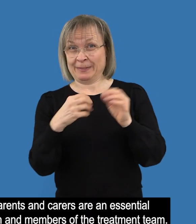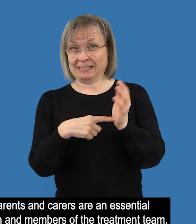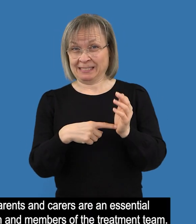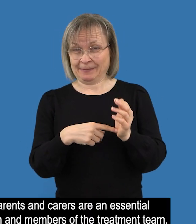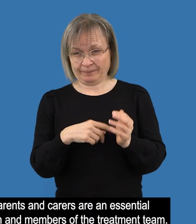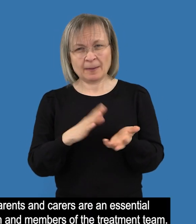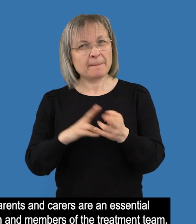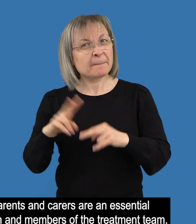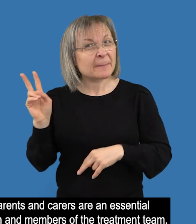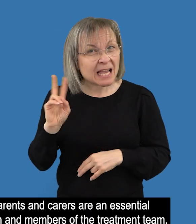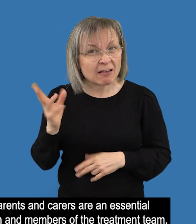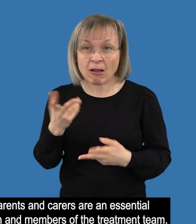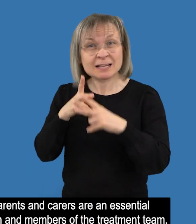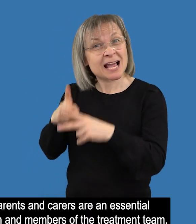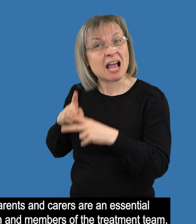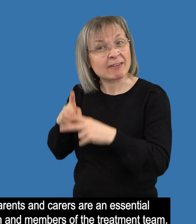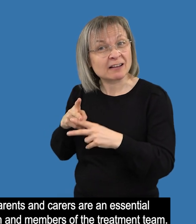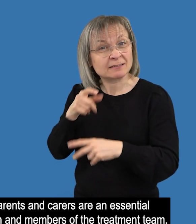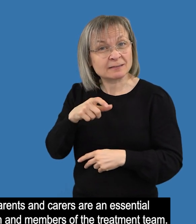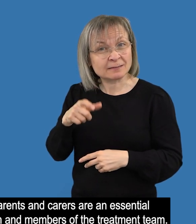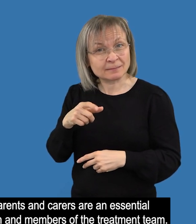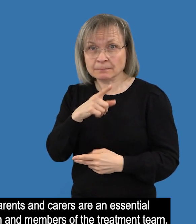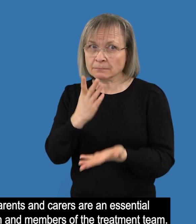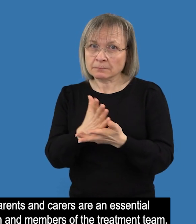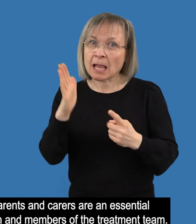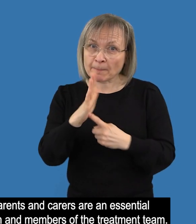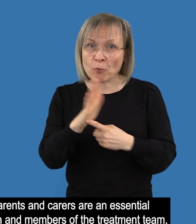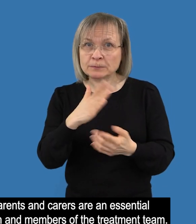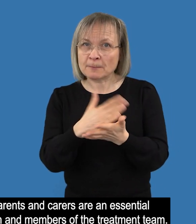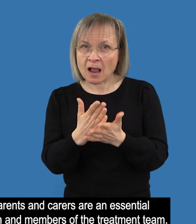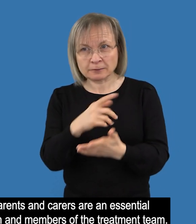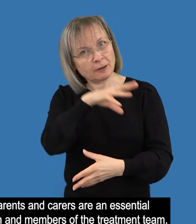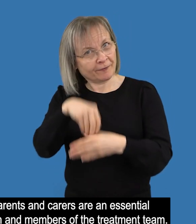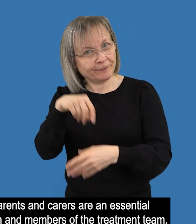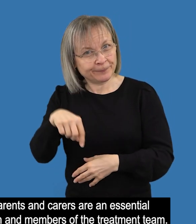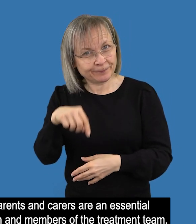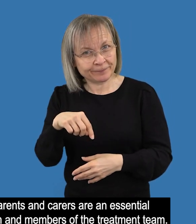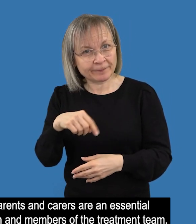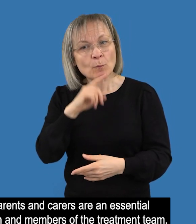During FBT, parents and carers are an essential part of the solution and members of the treatment